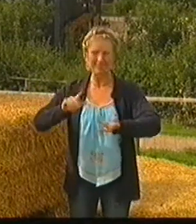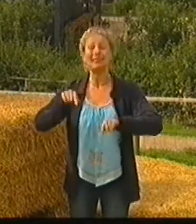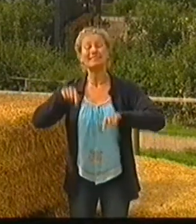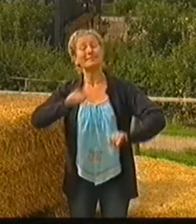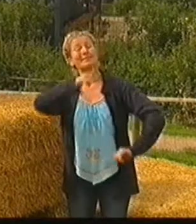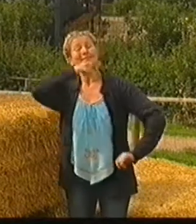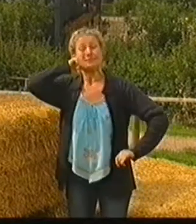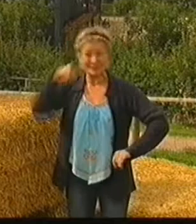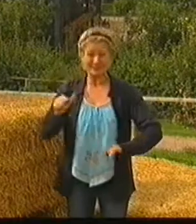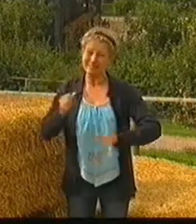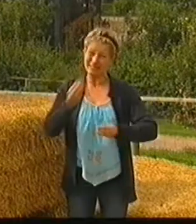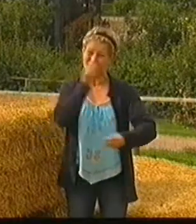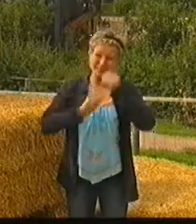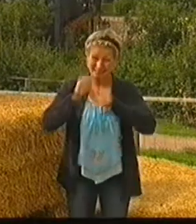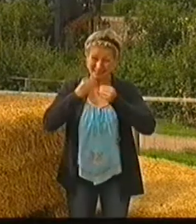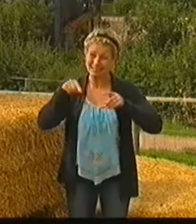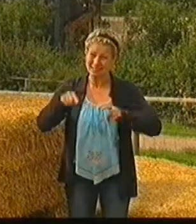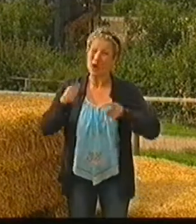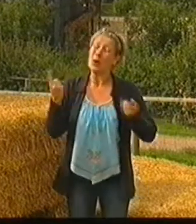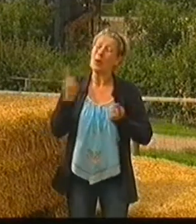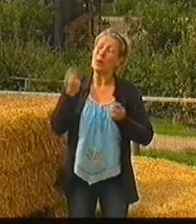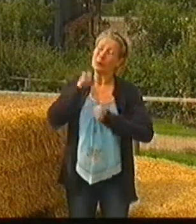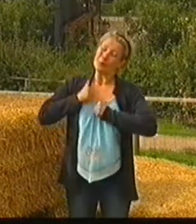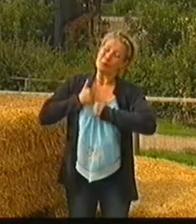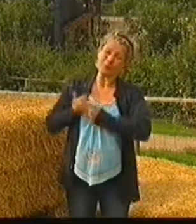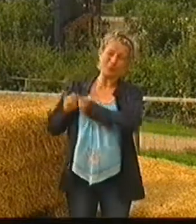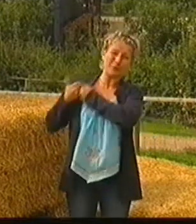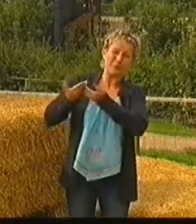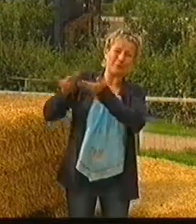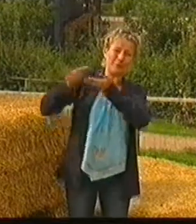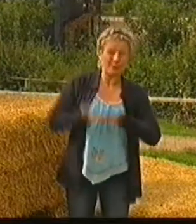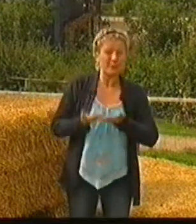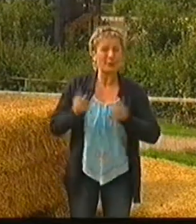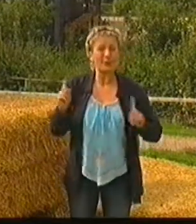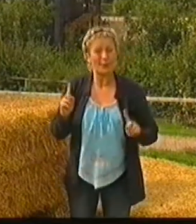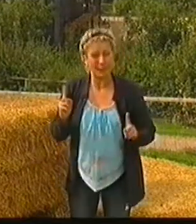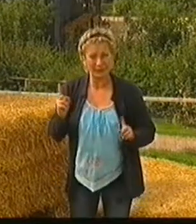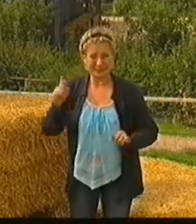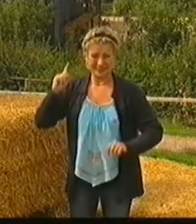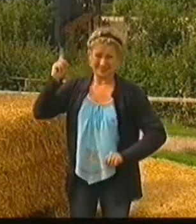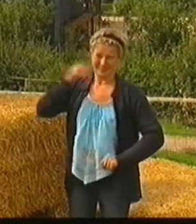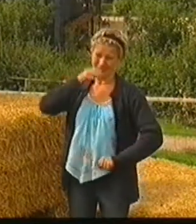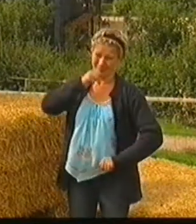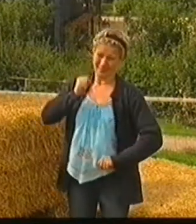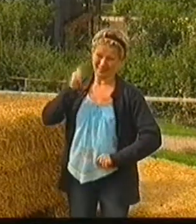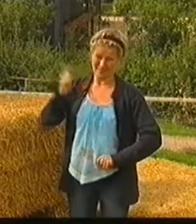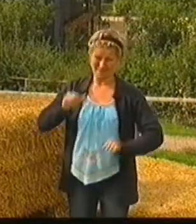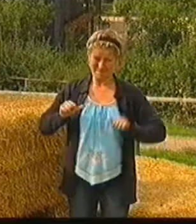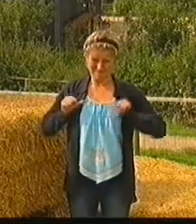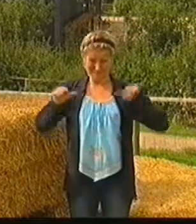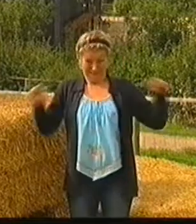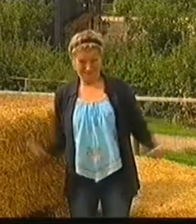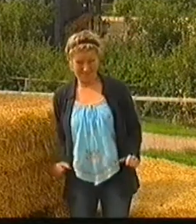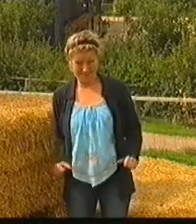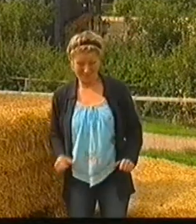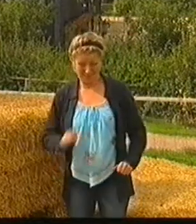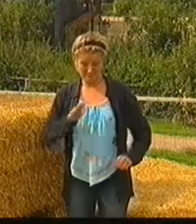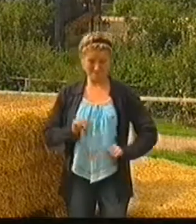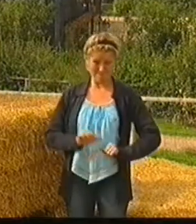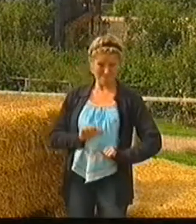belch. "This delicious meal, my friends," he went on, "is by courtesy of Messrs. Boggis,